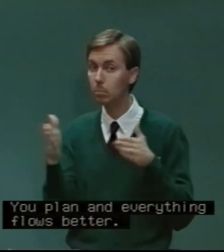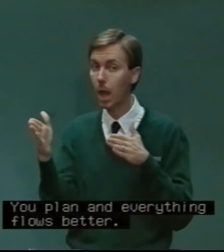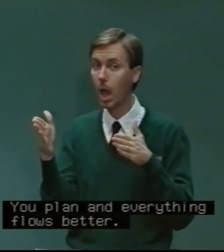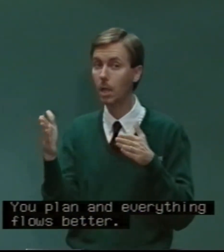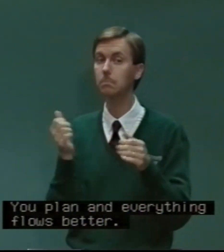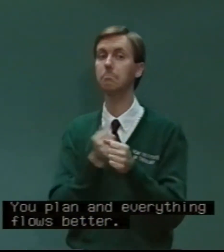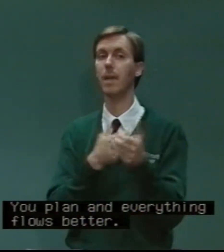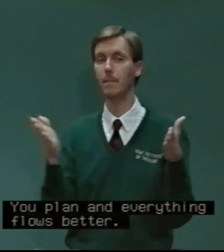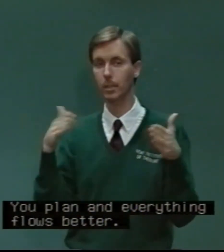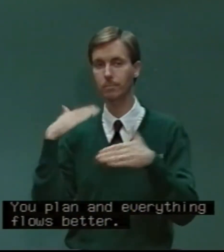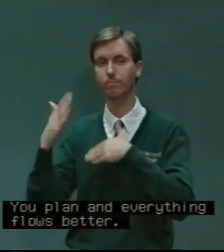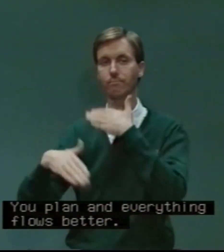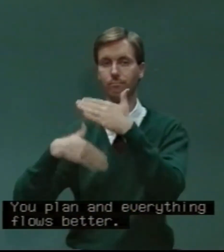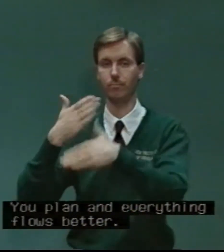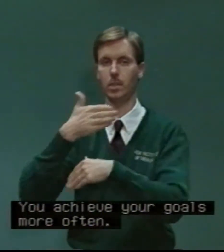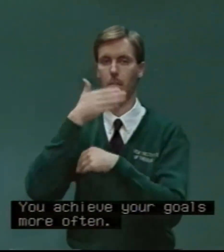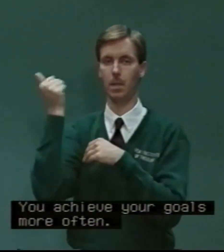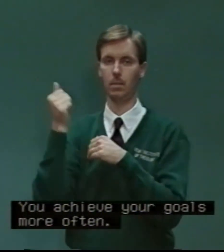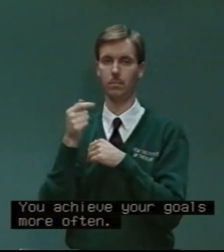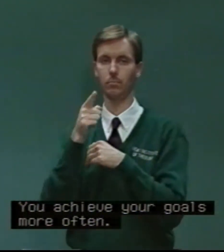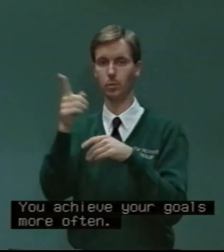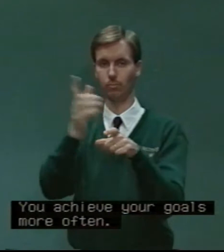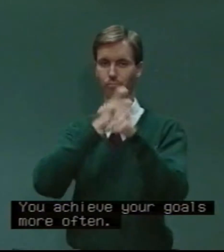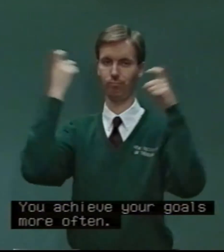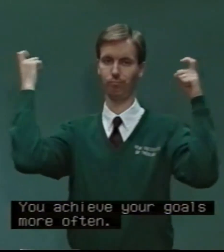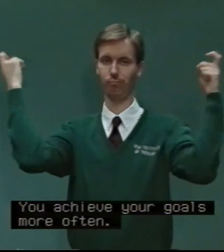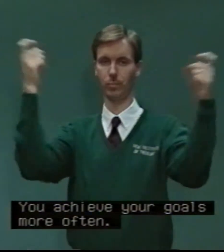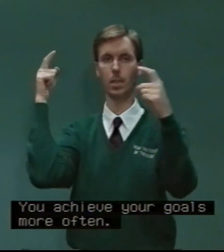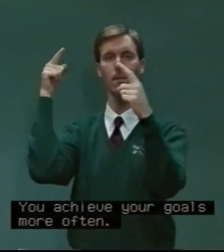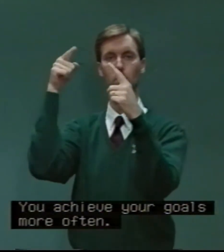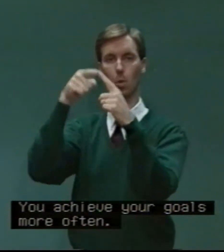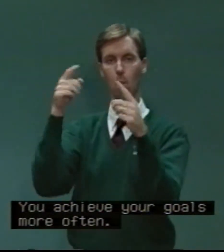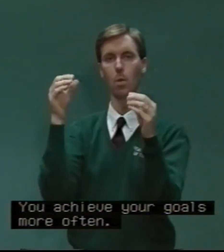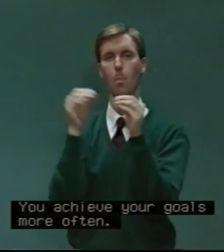You plan and everything flows better. You achieve your goals more often.